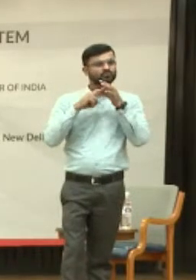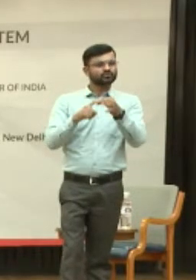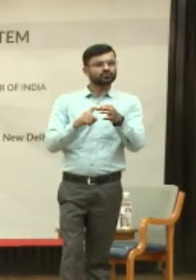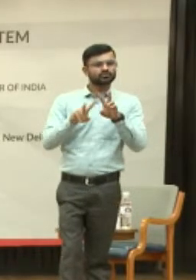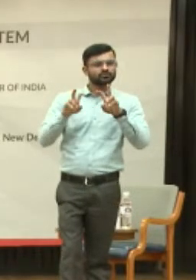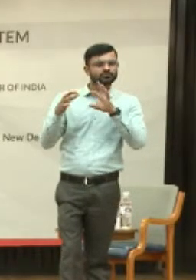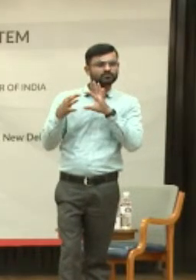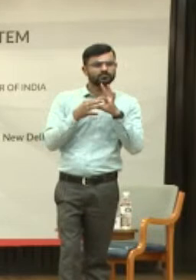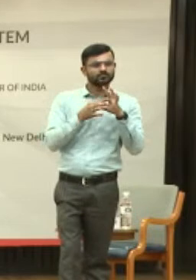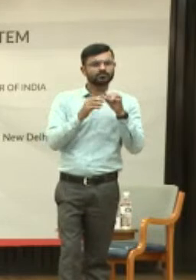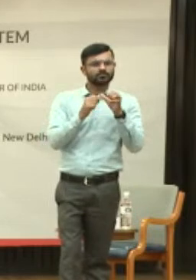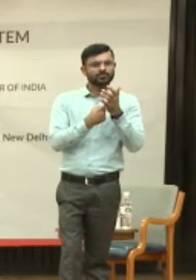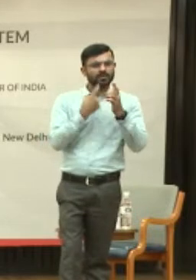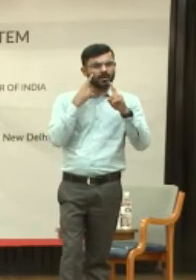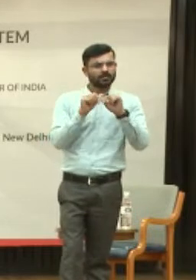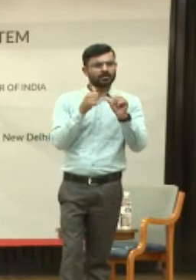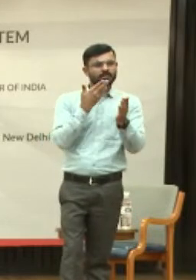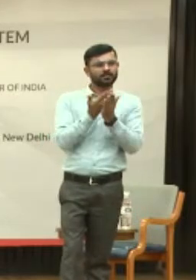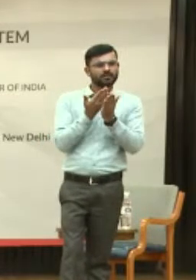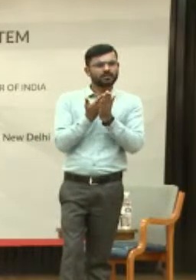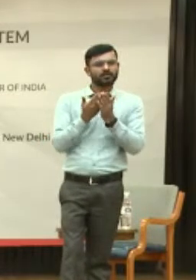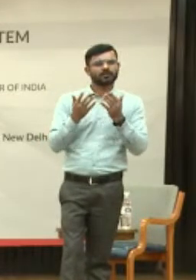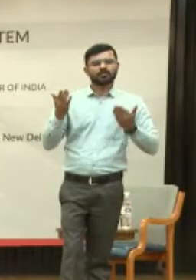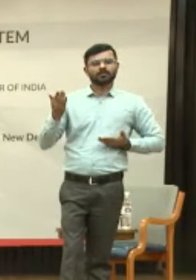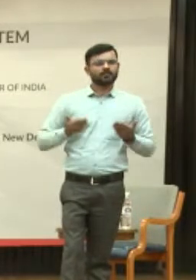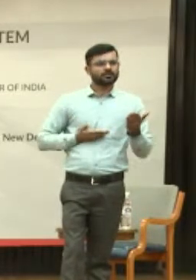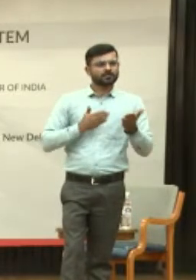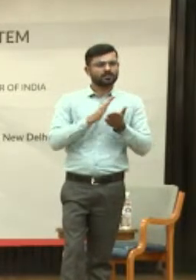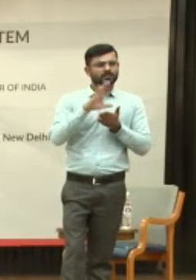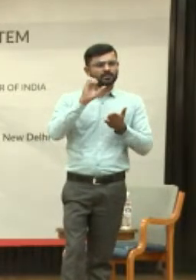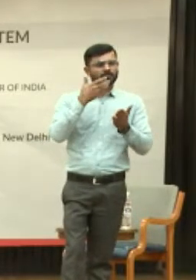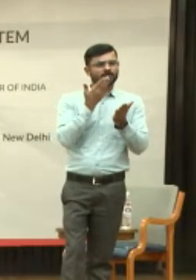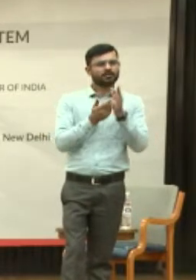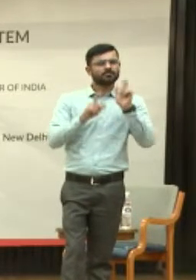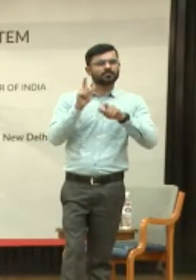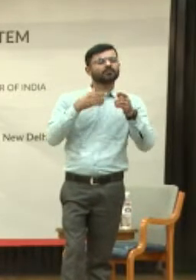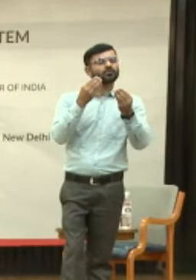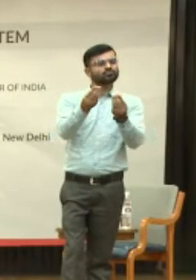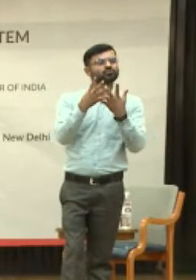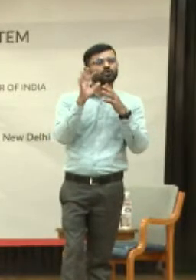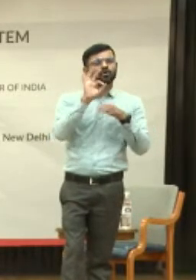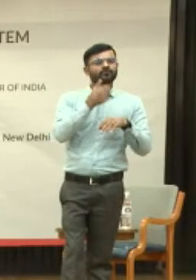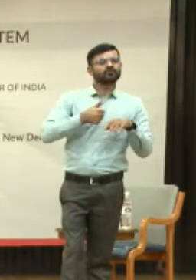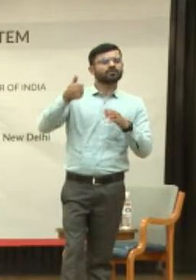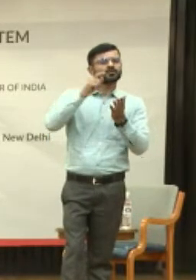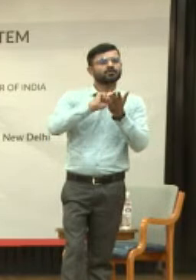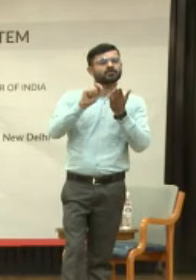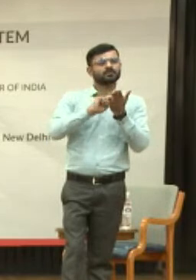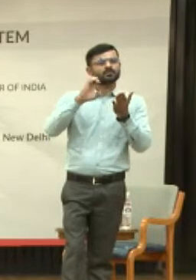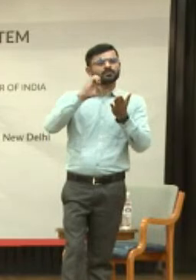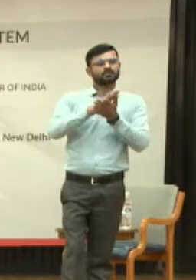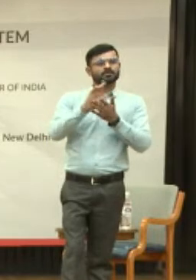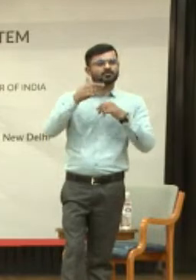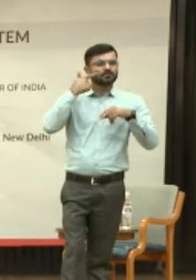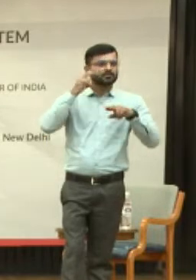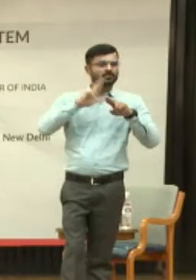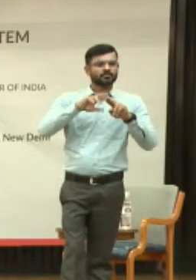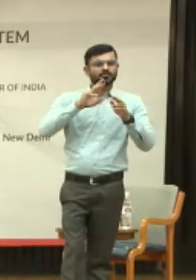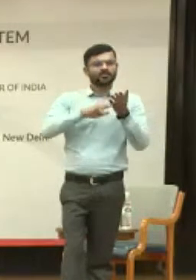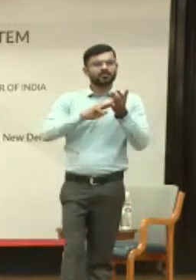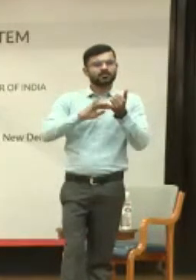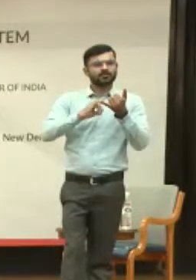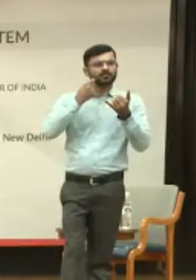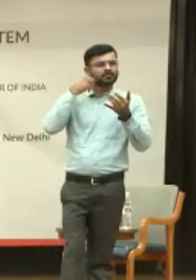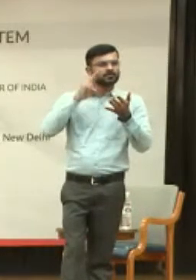arose as to whether the RTI Act applies to the Calcutta High Court, the public information officer wrote to the chief information commissioner of the